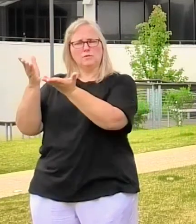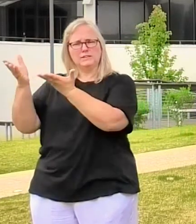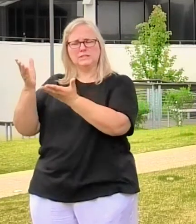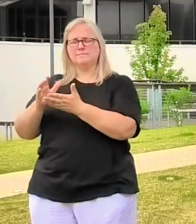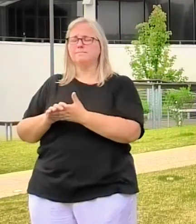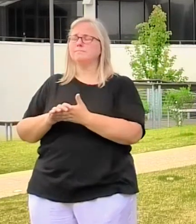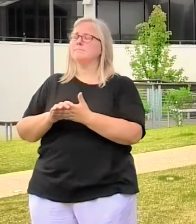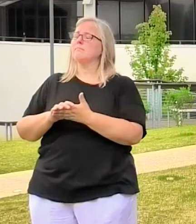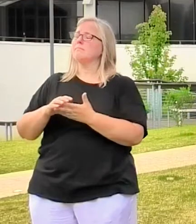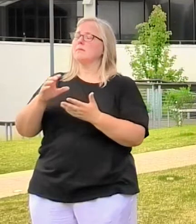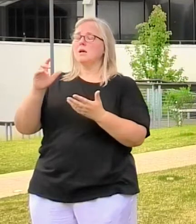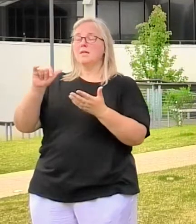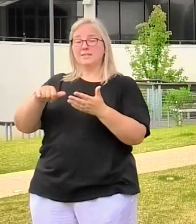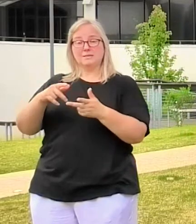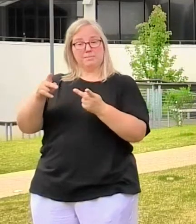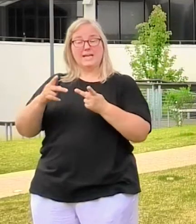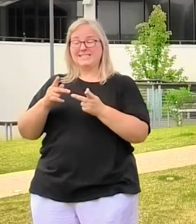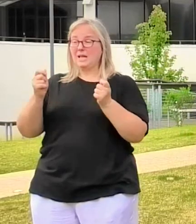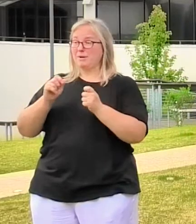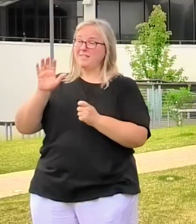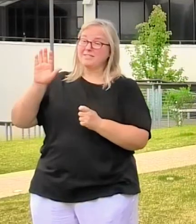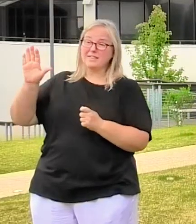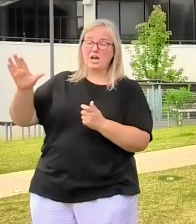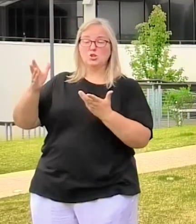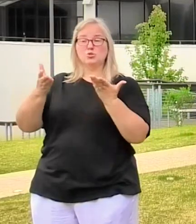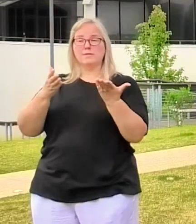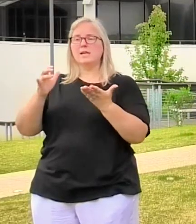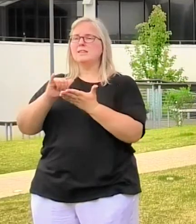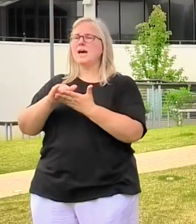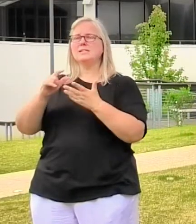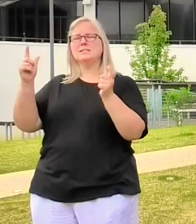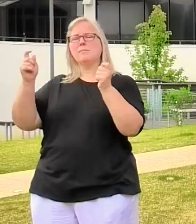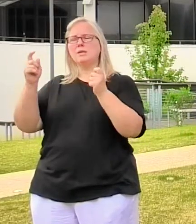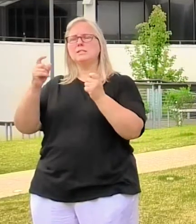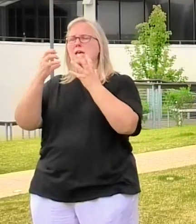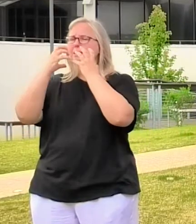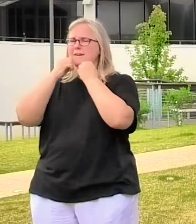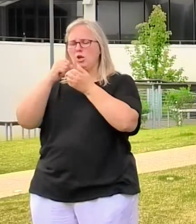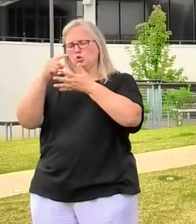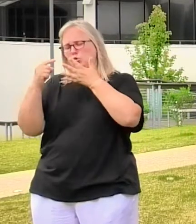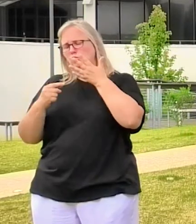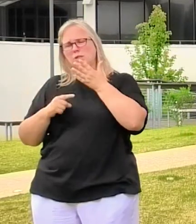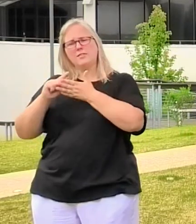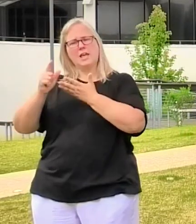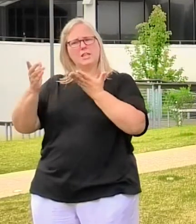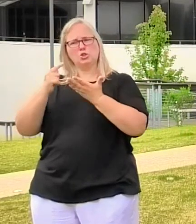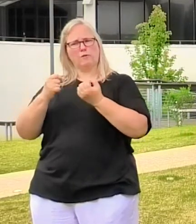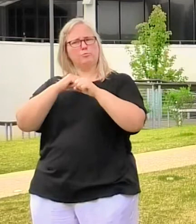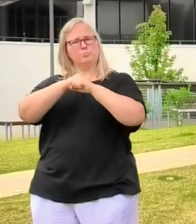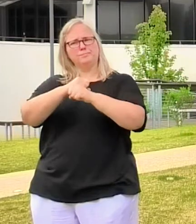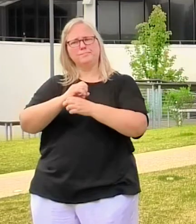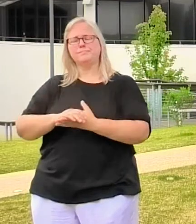that celebrates their service, that celebrates the values for which they served,